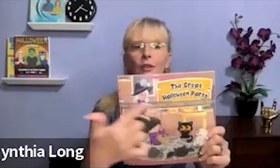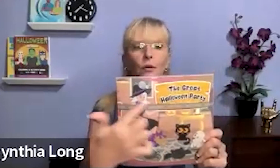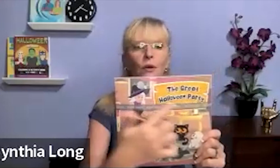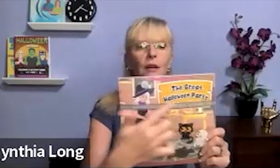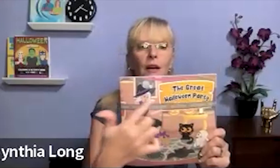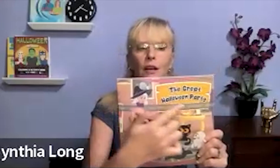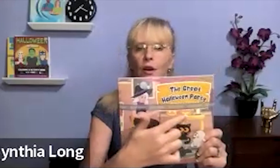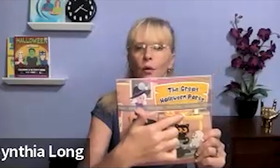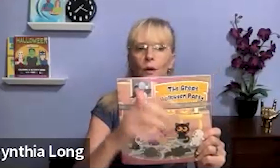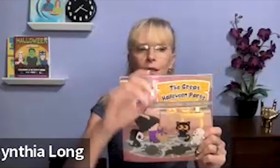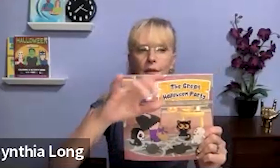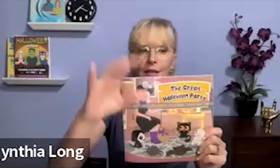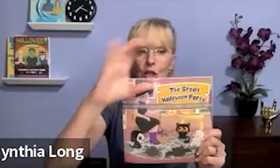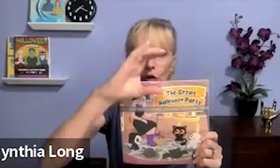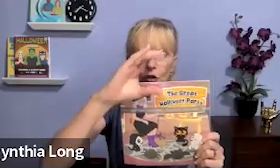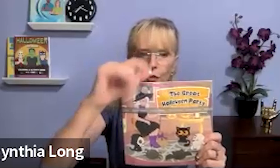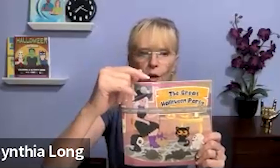you want to search for it.